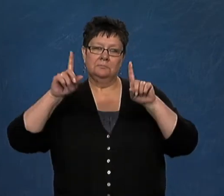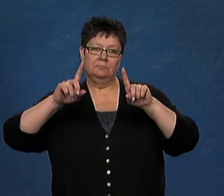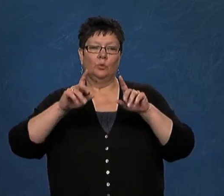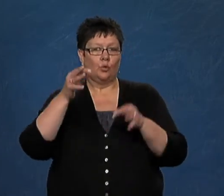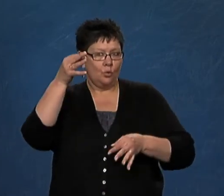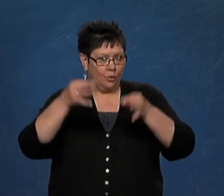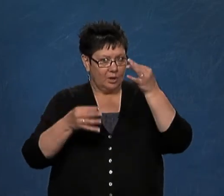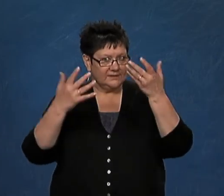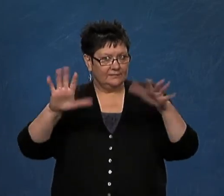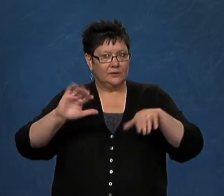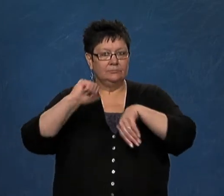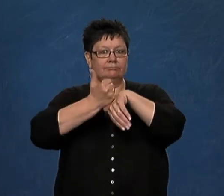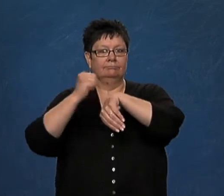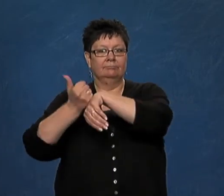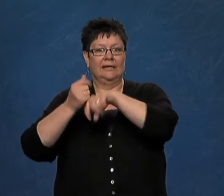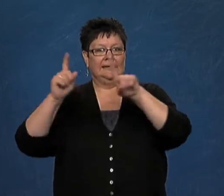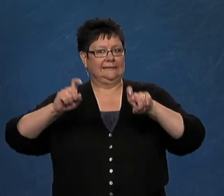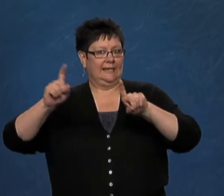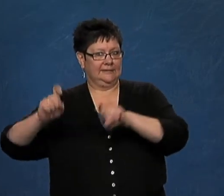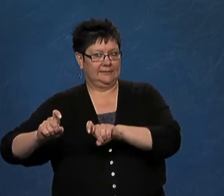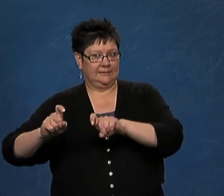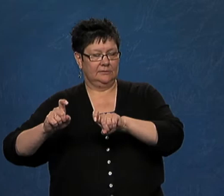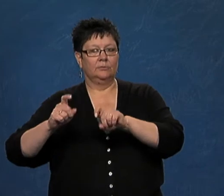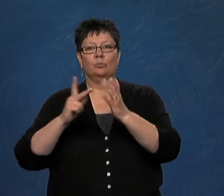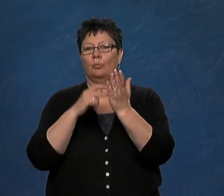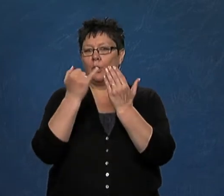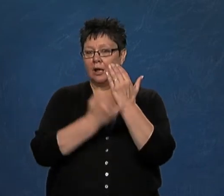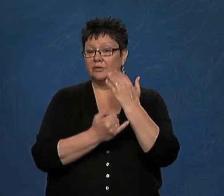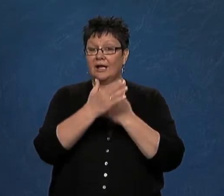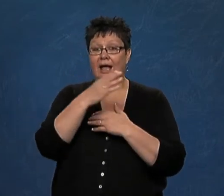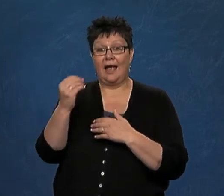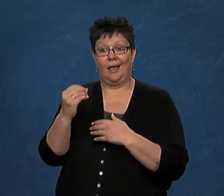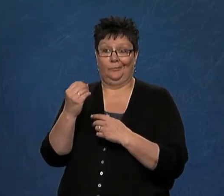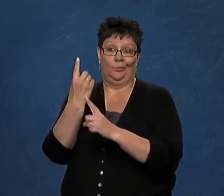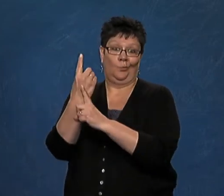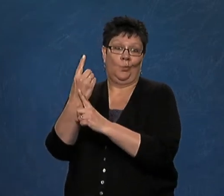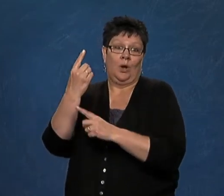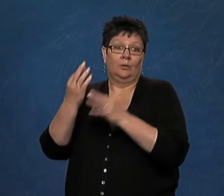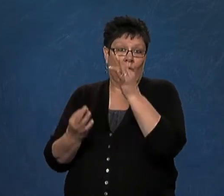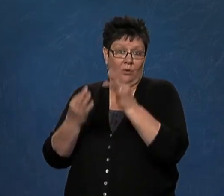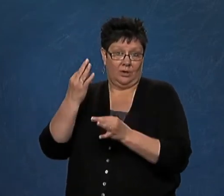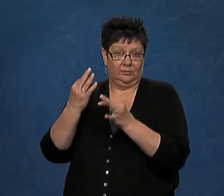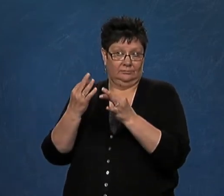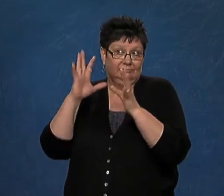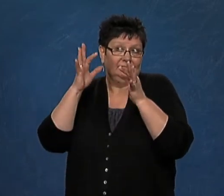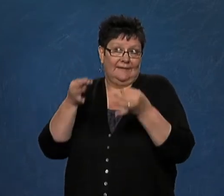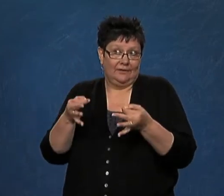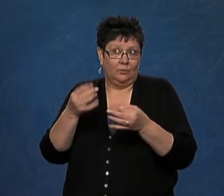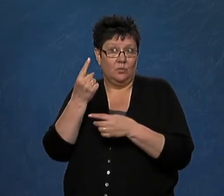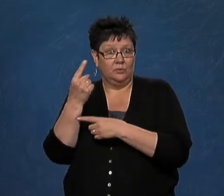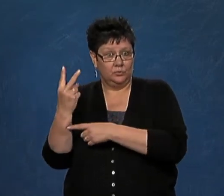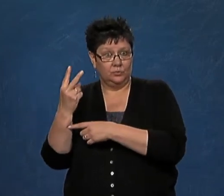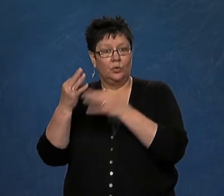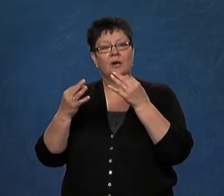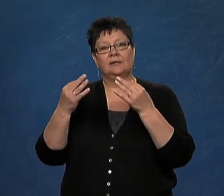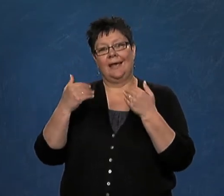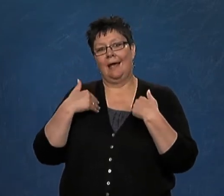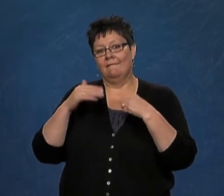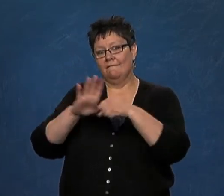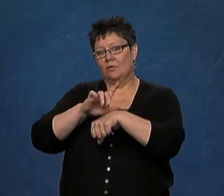Now there are several pilots that have been established in projects, and one court system, or one or two